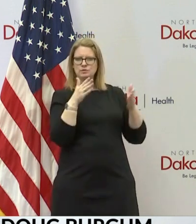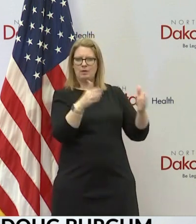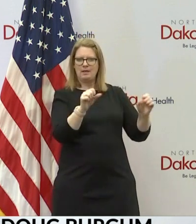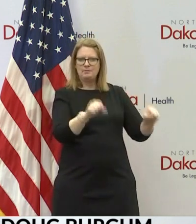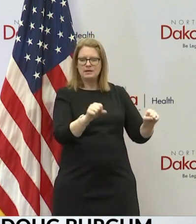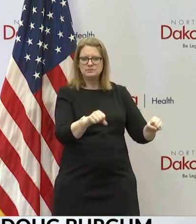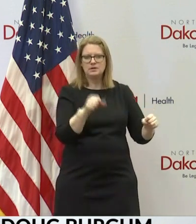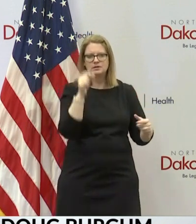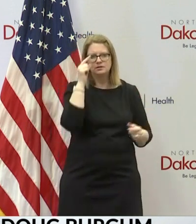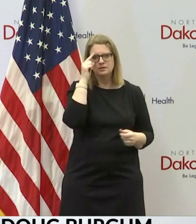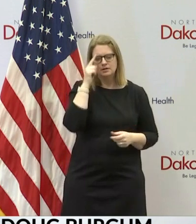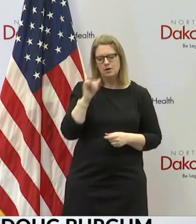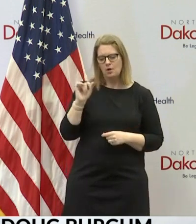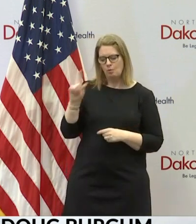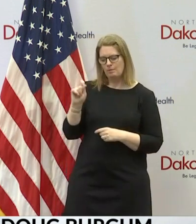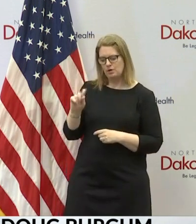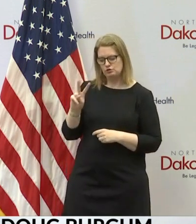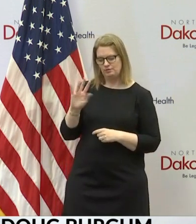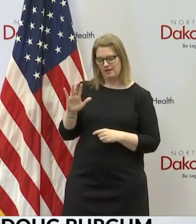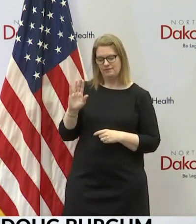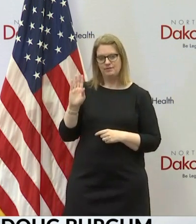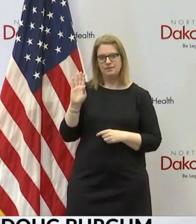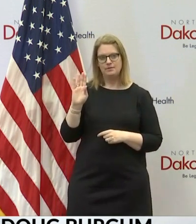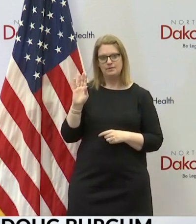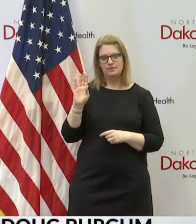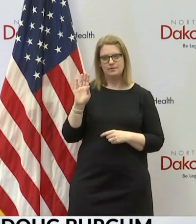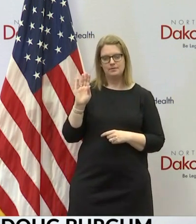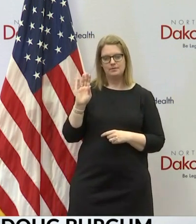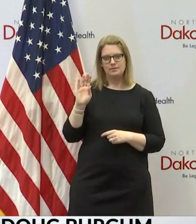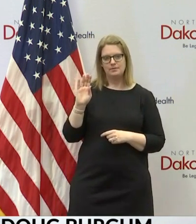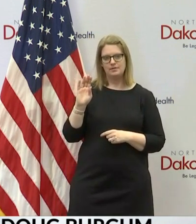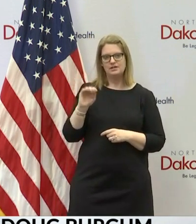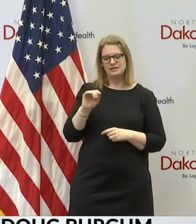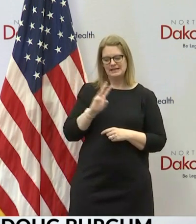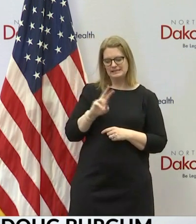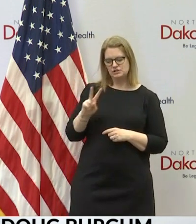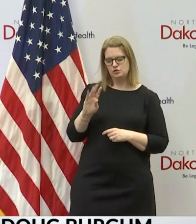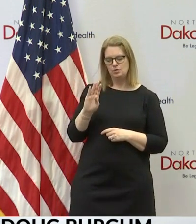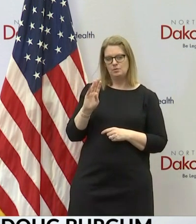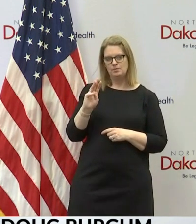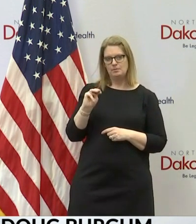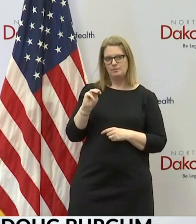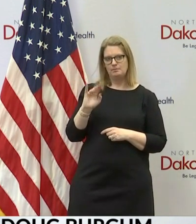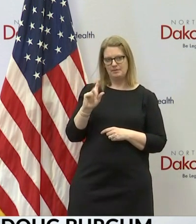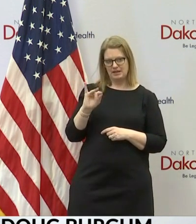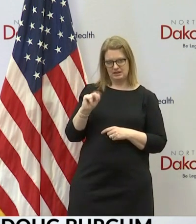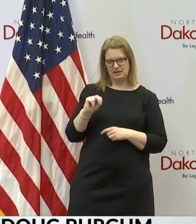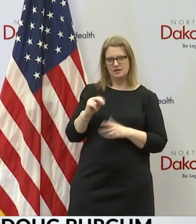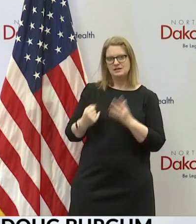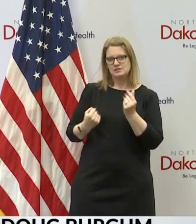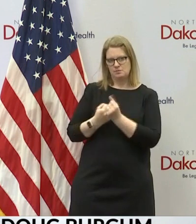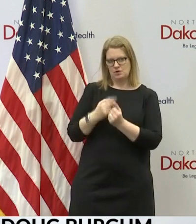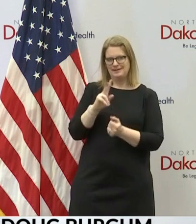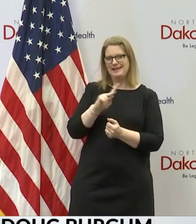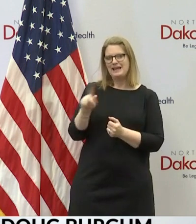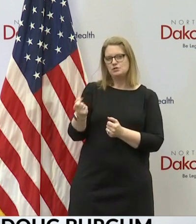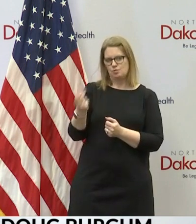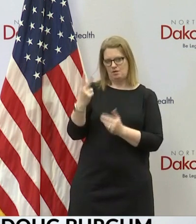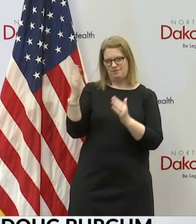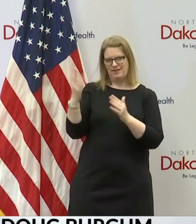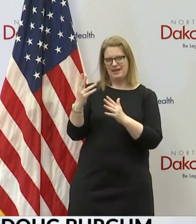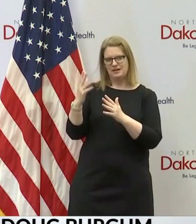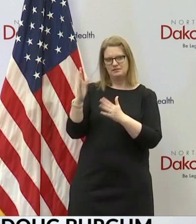separately, outside of that $1.25 billion, there's $62 million that came from CARES Act to directly support K-12 and higher